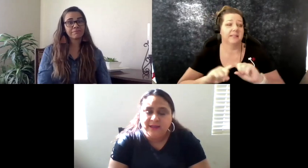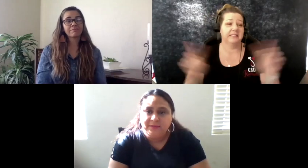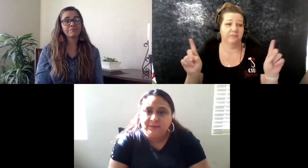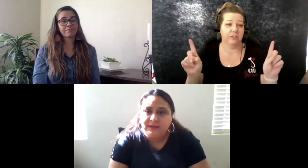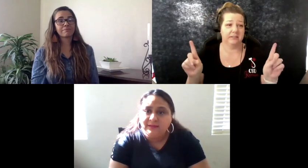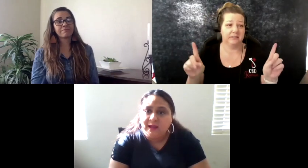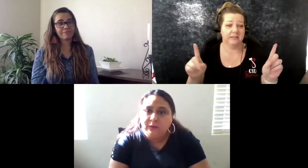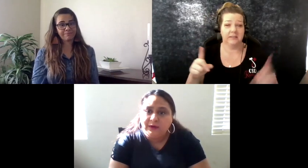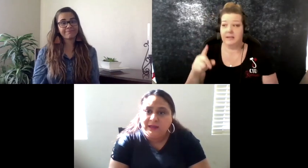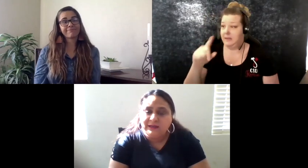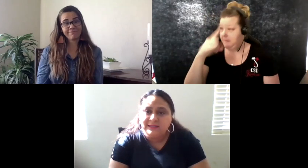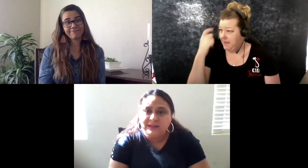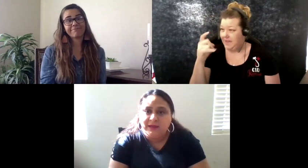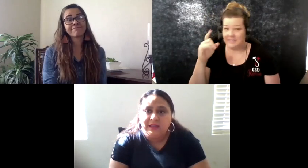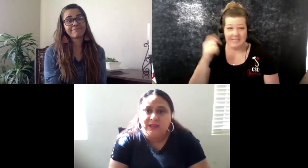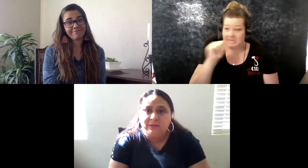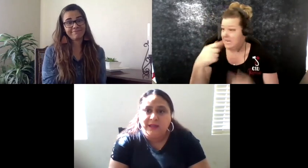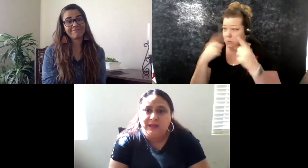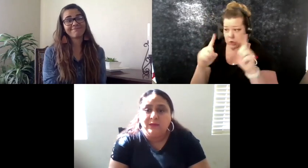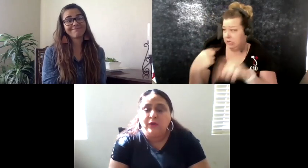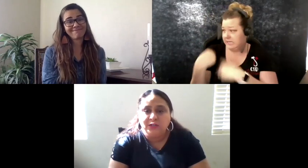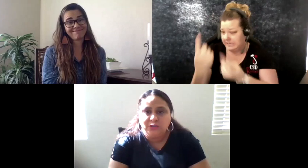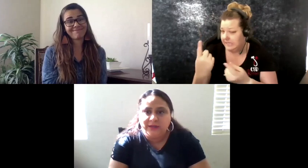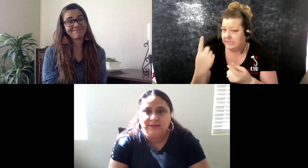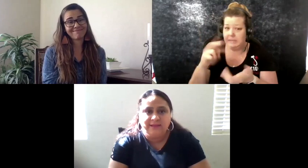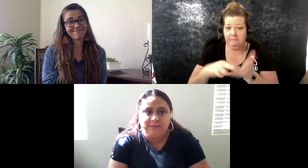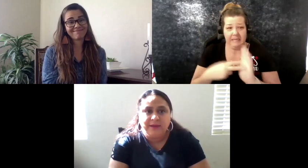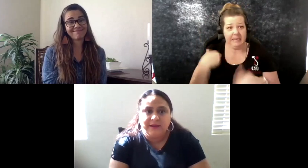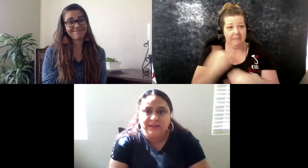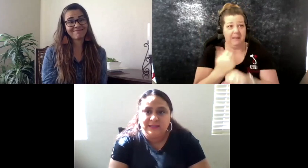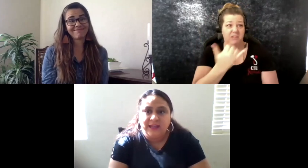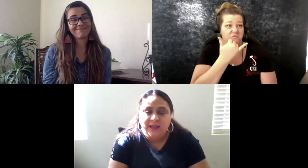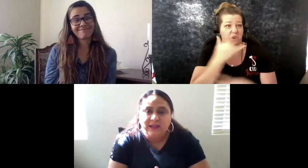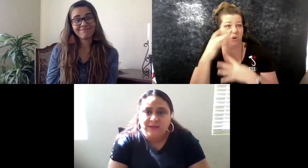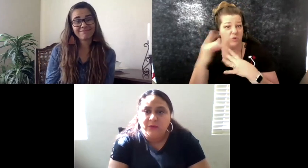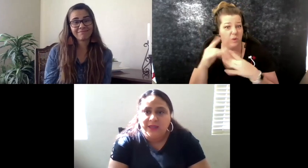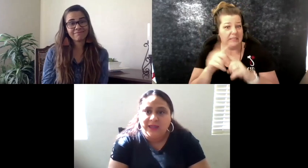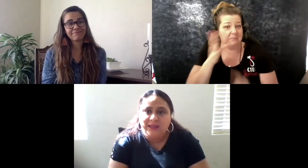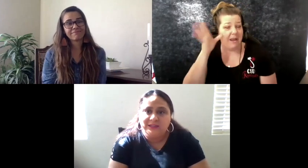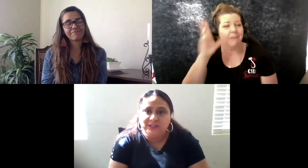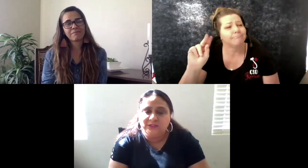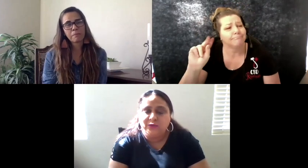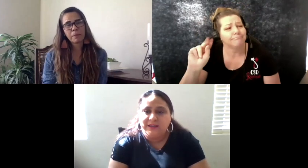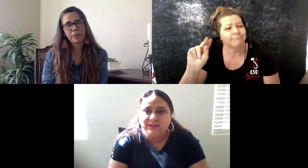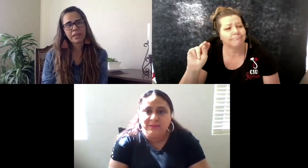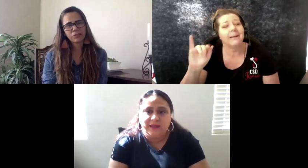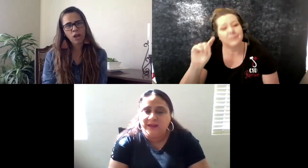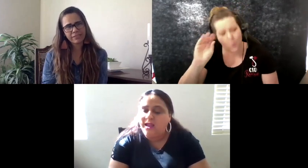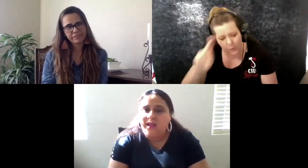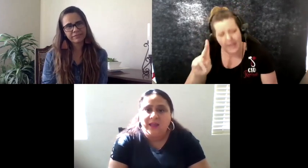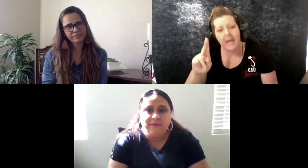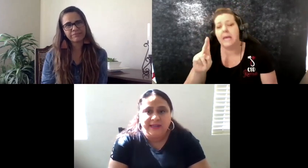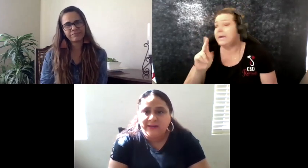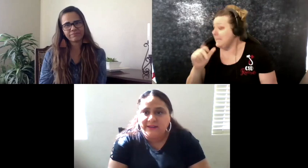because something's not working, it doesn't mean that you made the wrong choice as a parent. It's okay to try